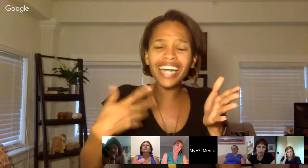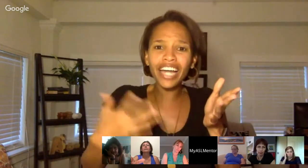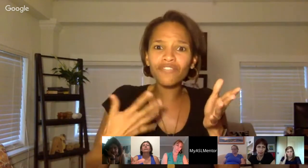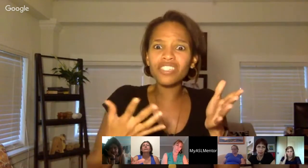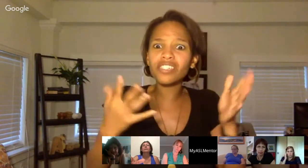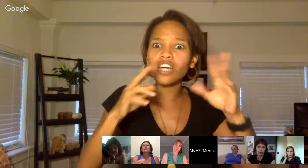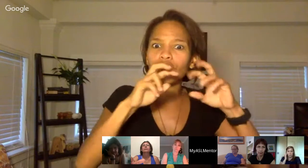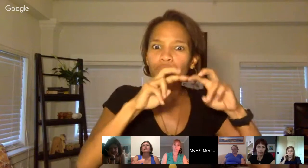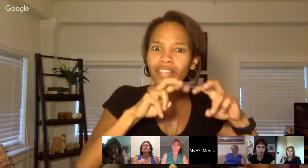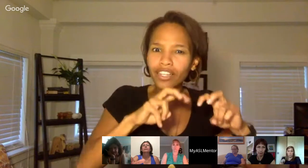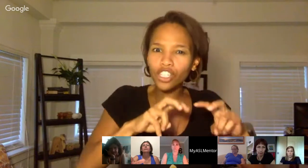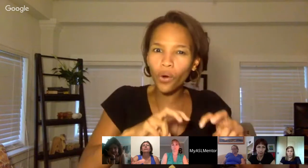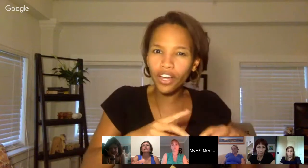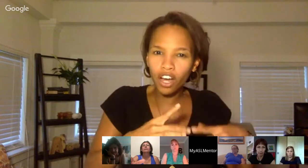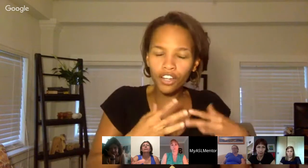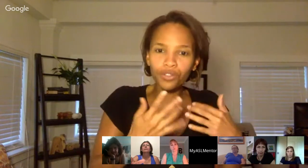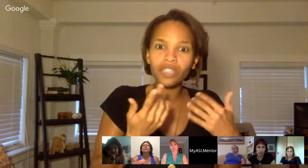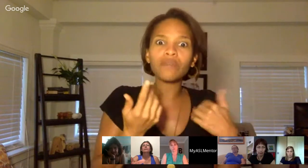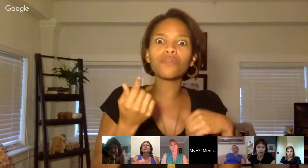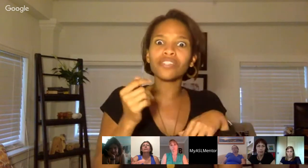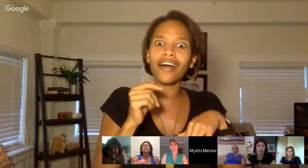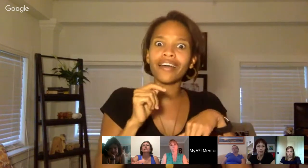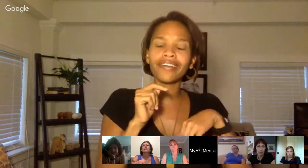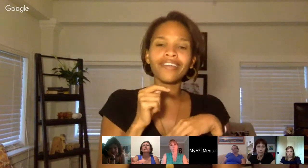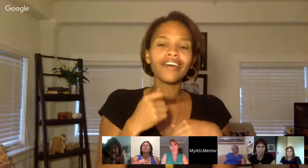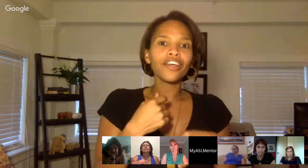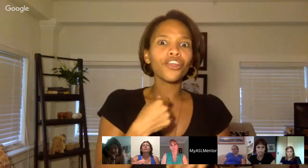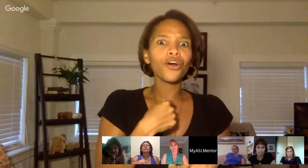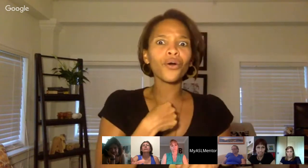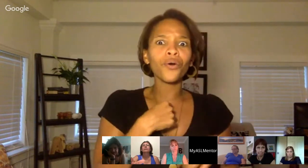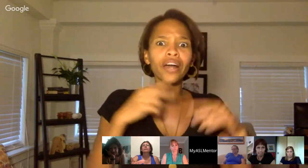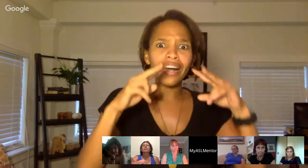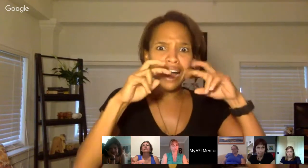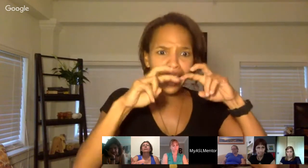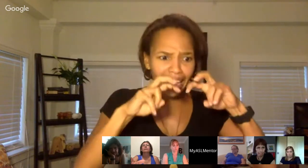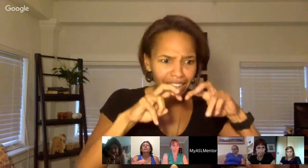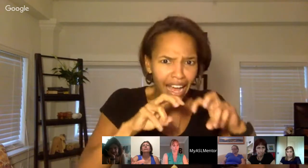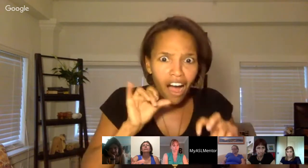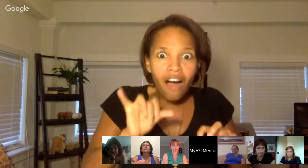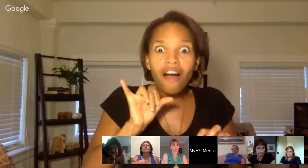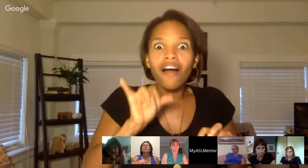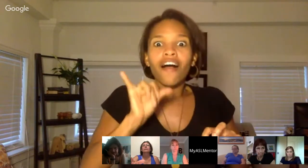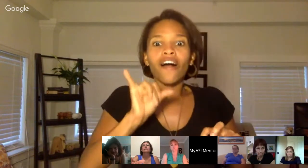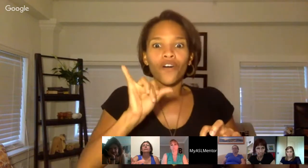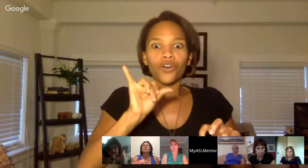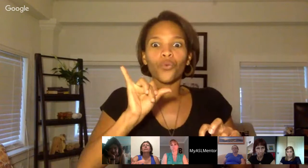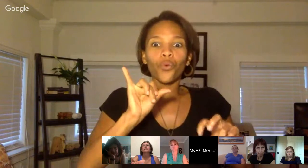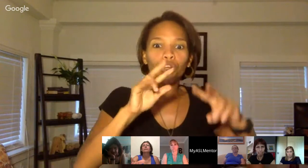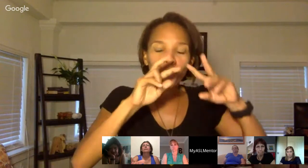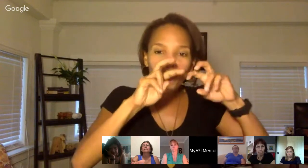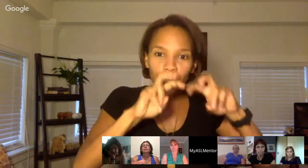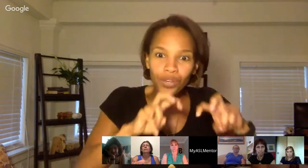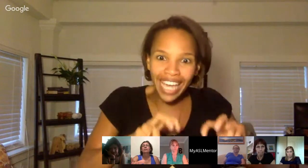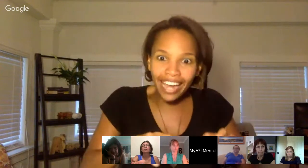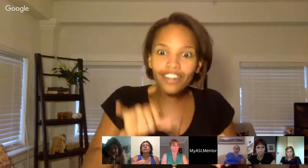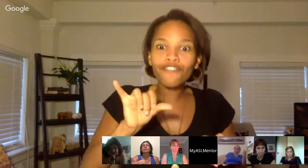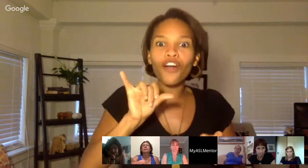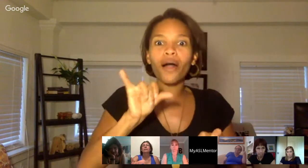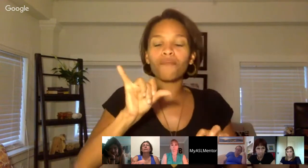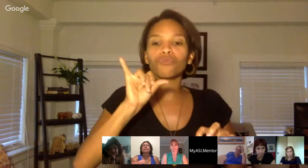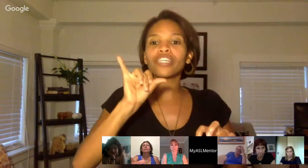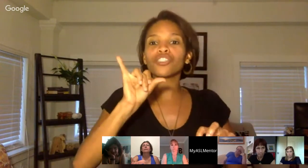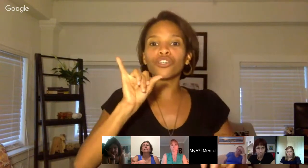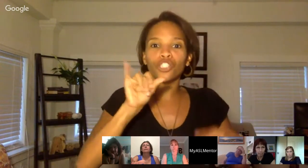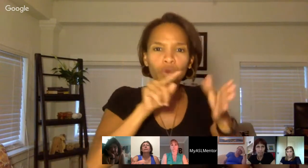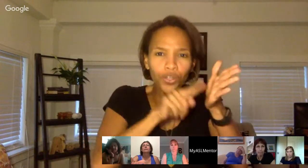research, any kind of discovery that's going on. You see people sign, you know, analyze, you know, what you